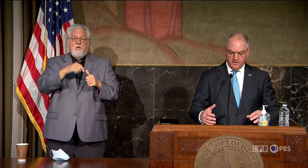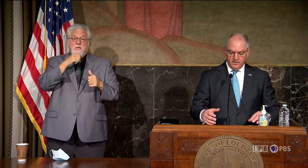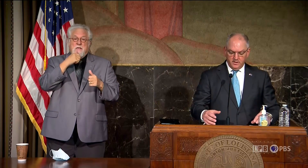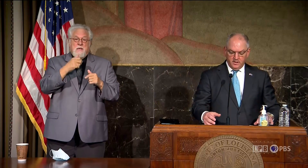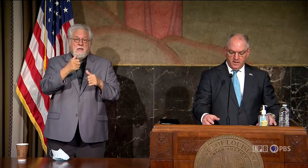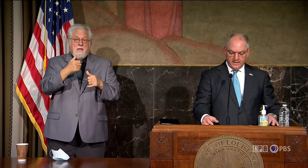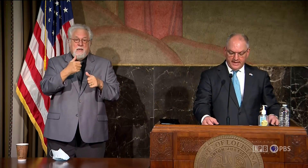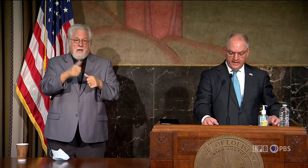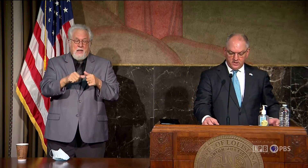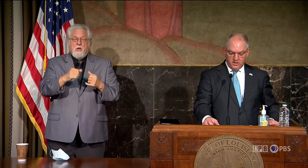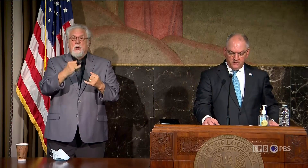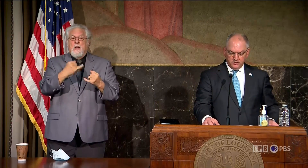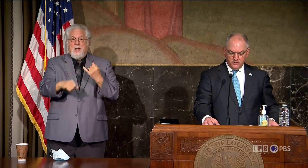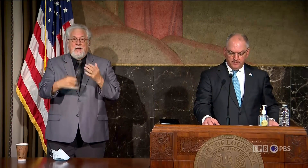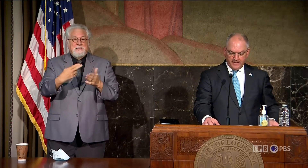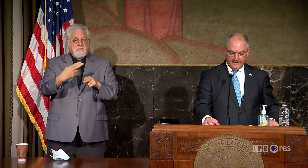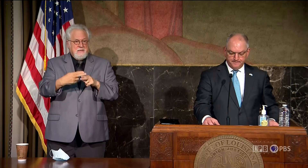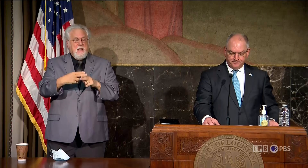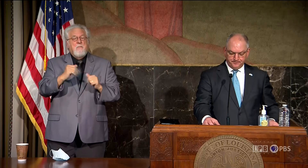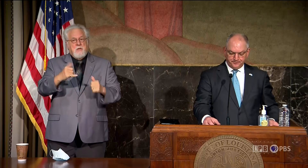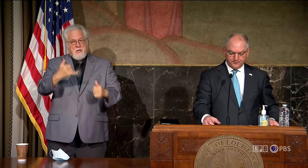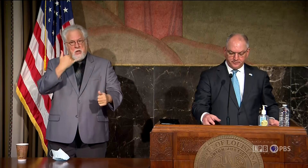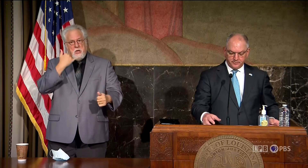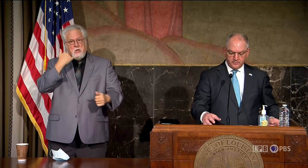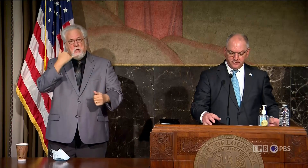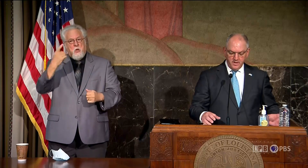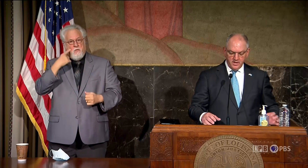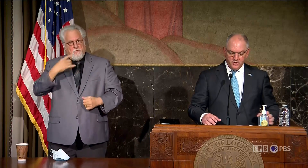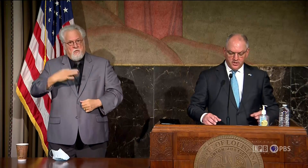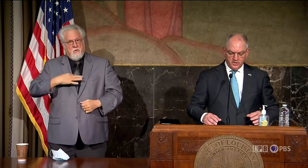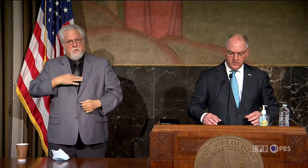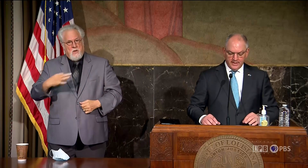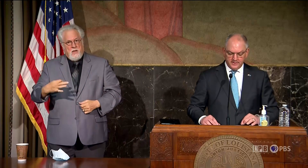name, can call to apply.